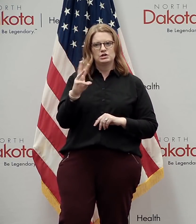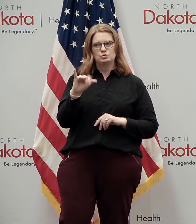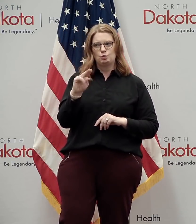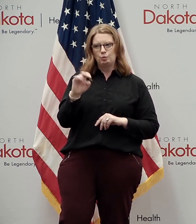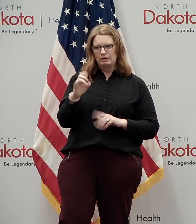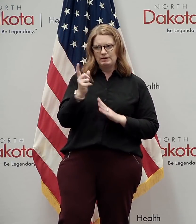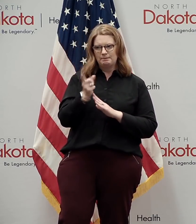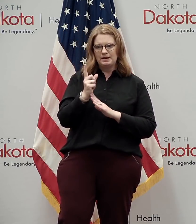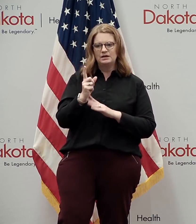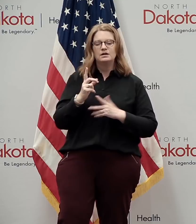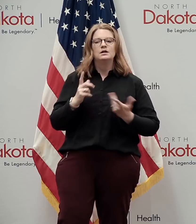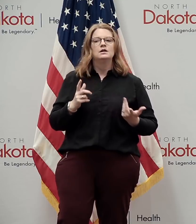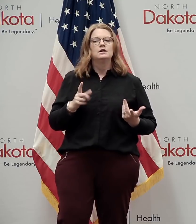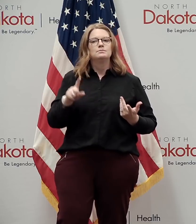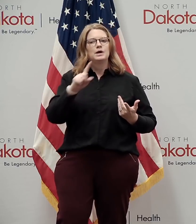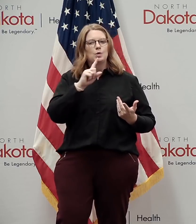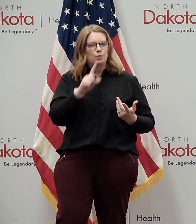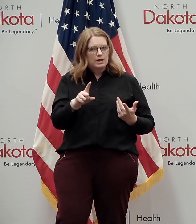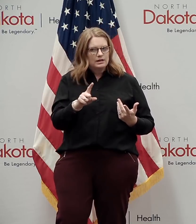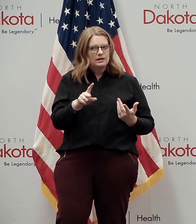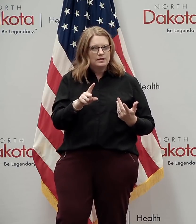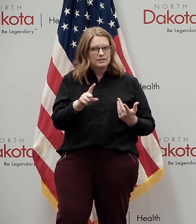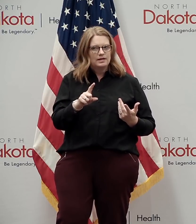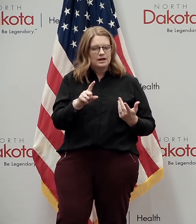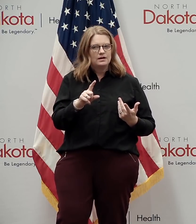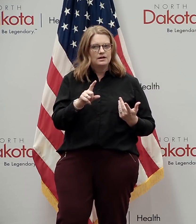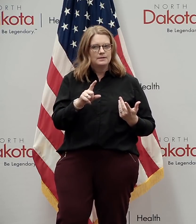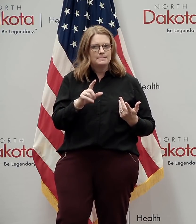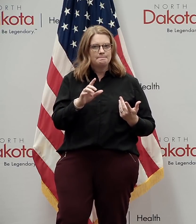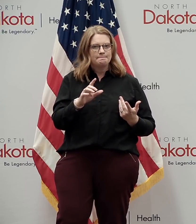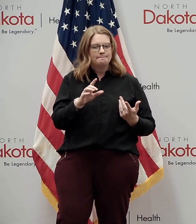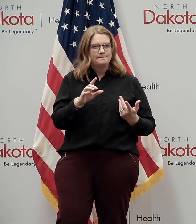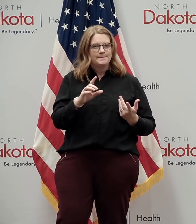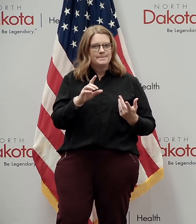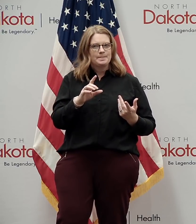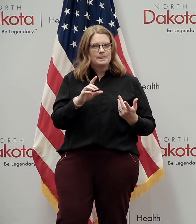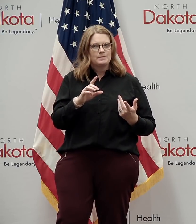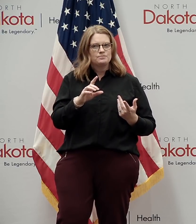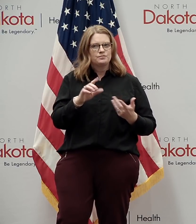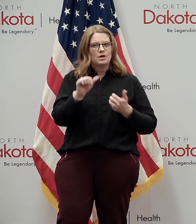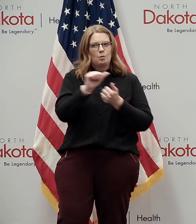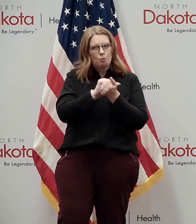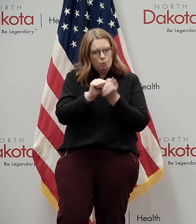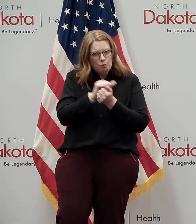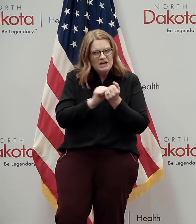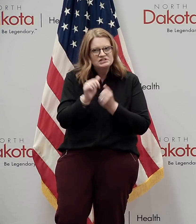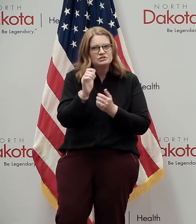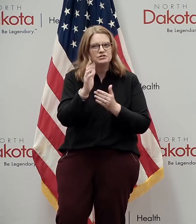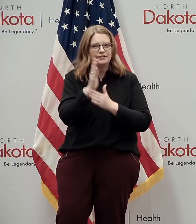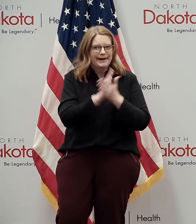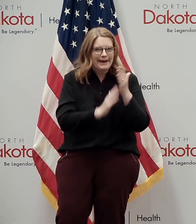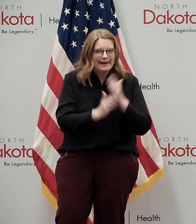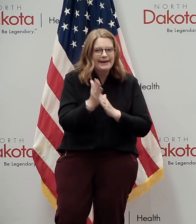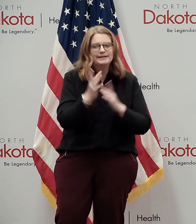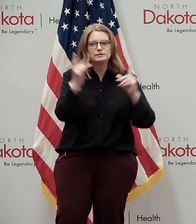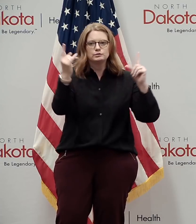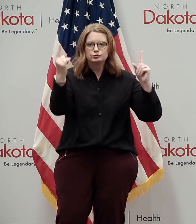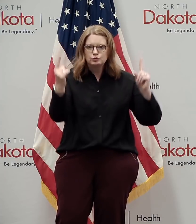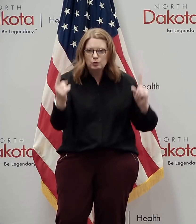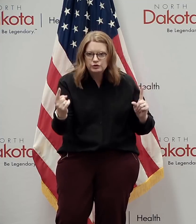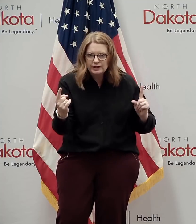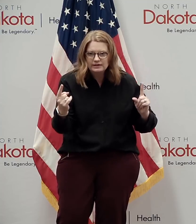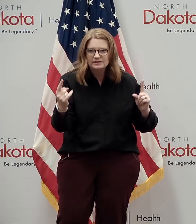Wynne. But it's all about getting that R factor down, which is washing your hands, social